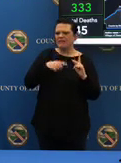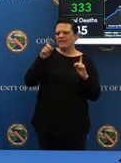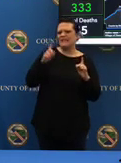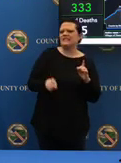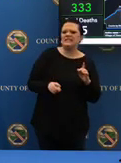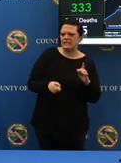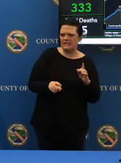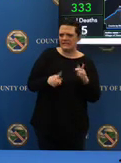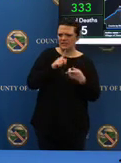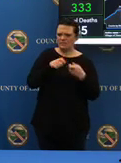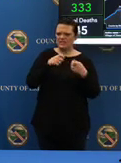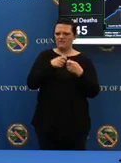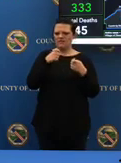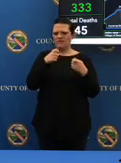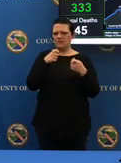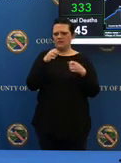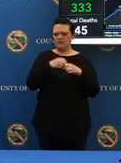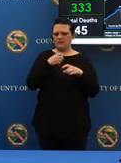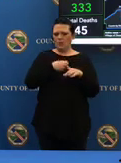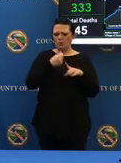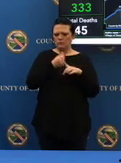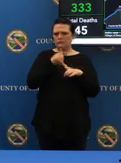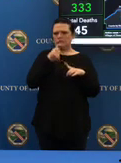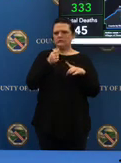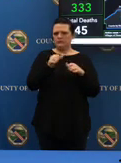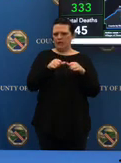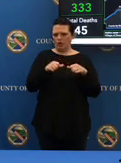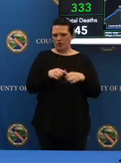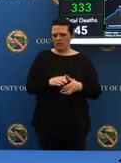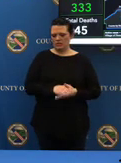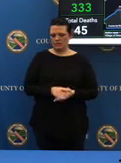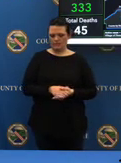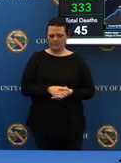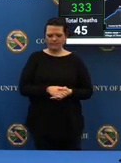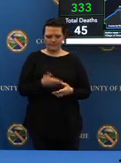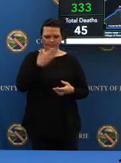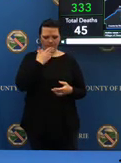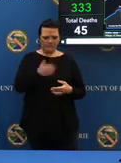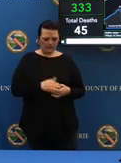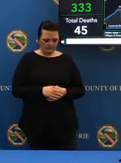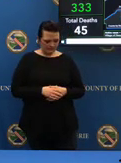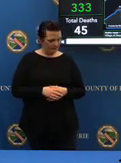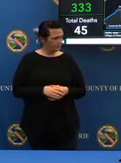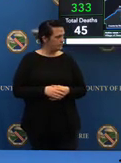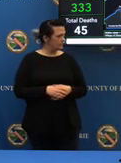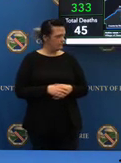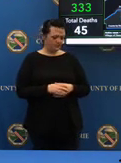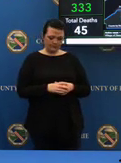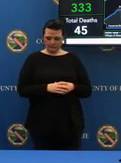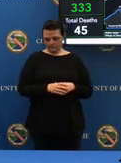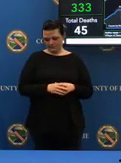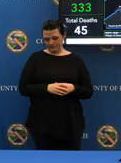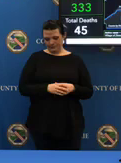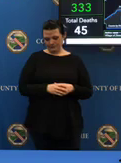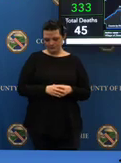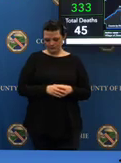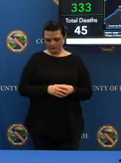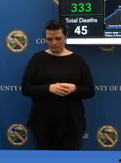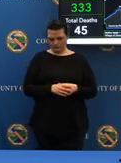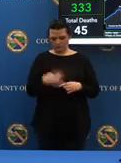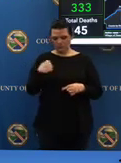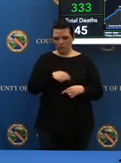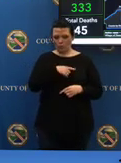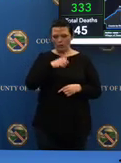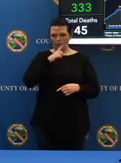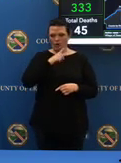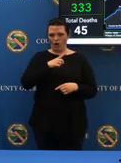specifically in some of those harder hit areas? Well, thank you, Madison. We are dealing with pretty much